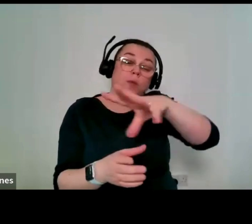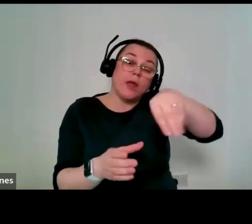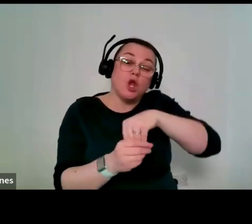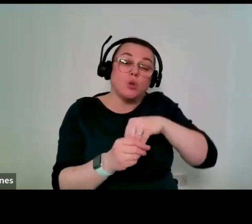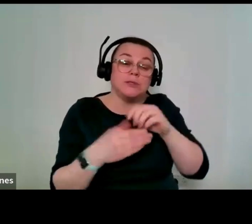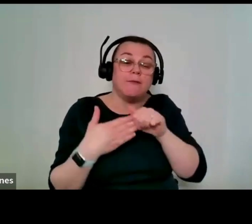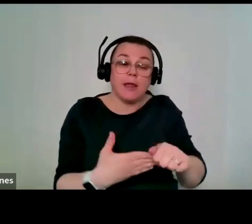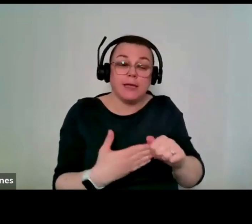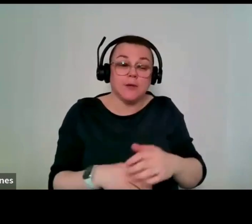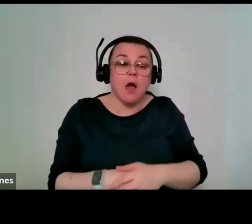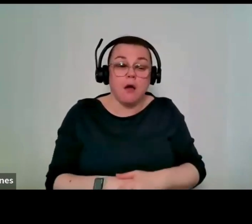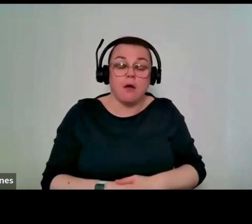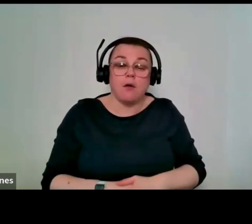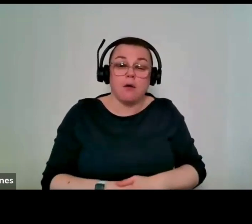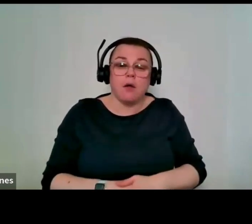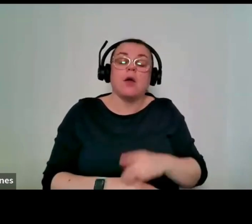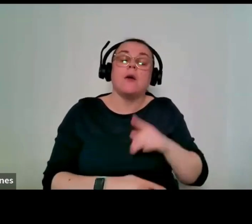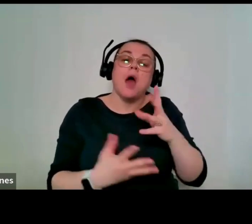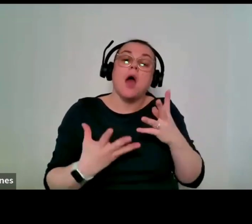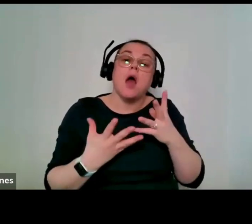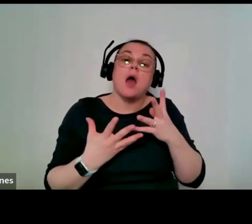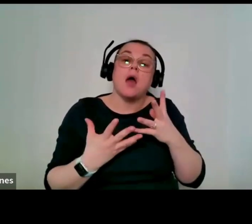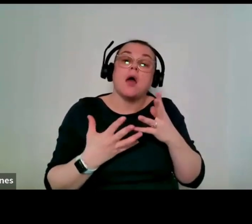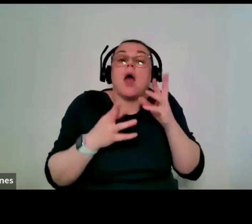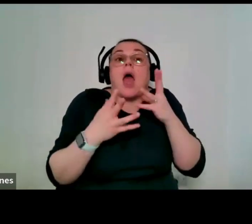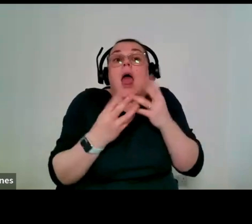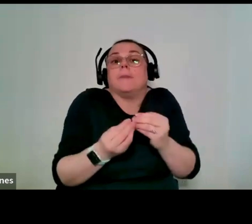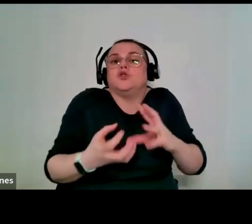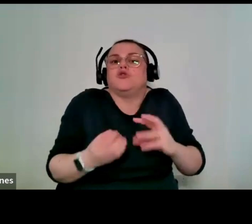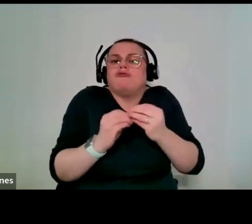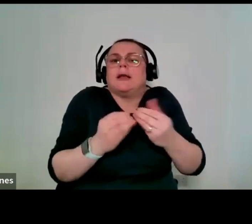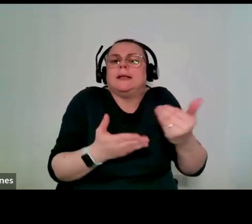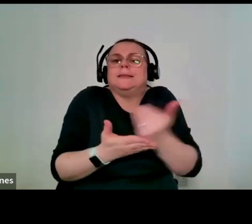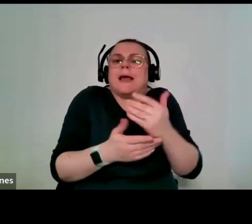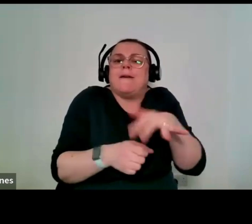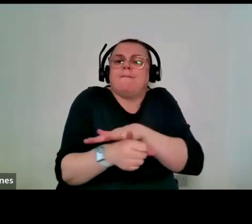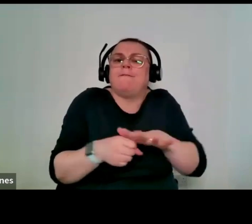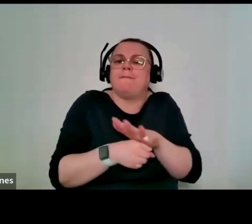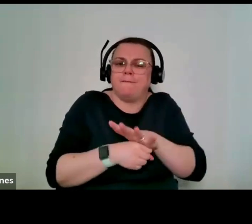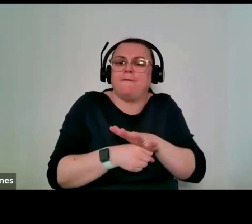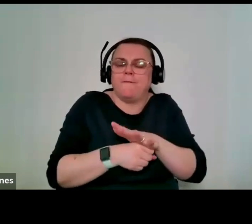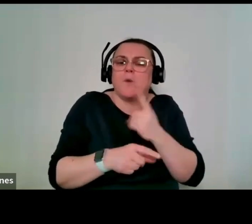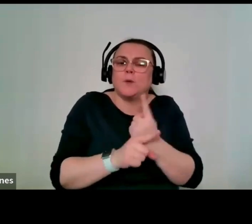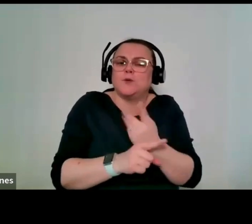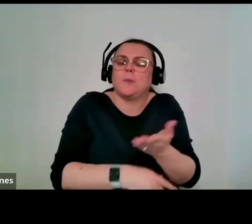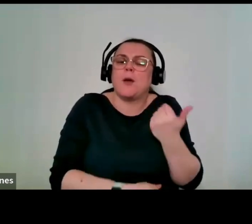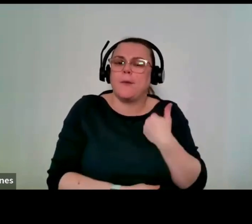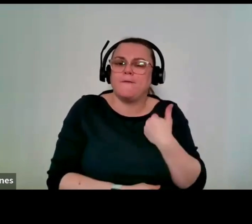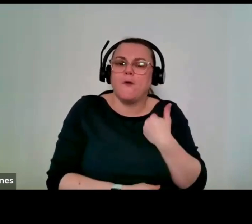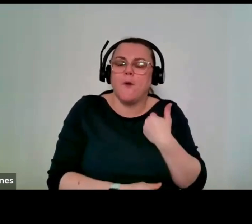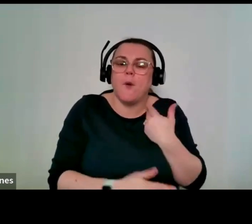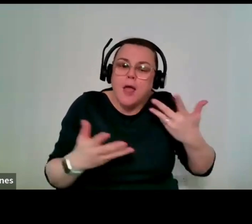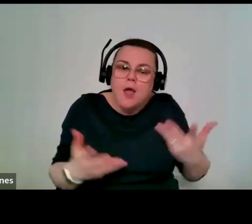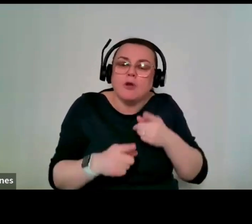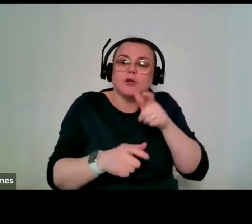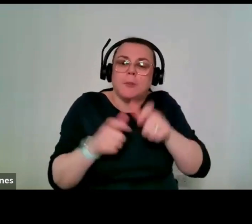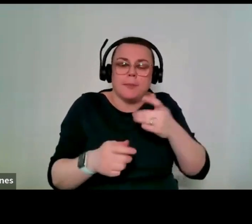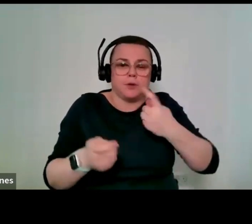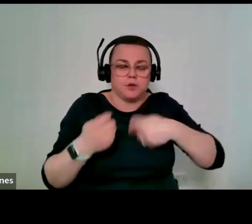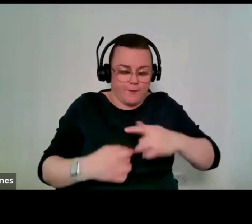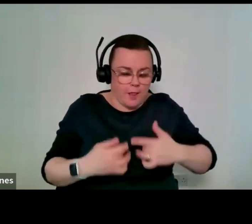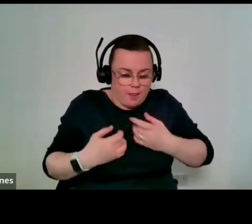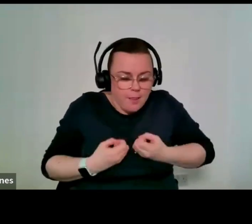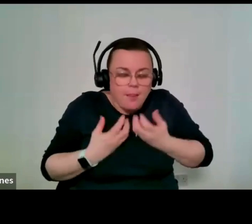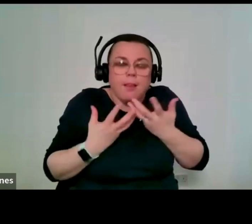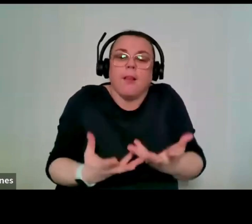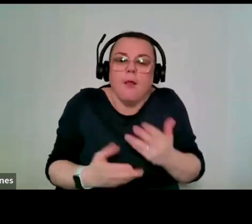important. It also helps to create that safe space we talked about earlier, to encourage people to open up and talk about their